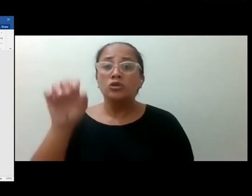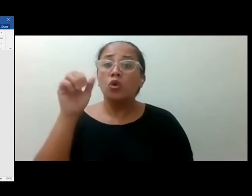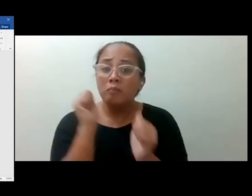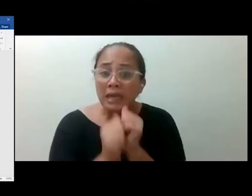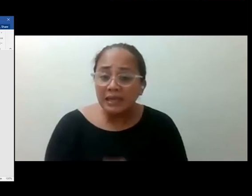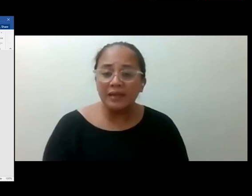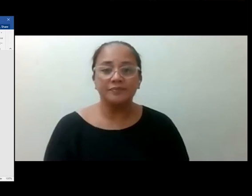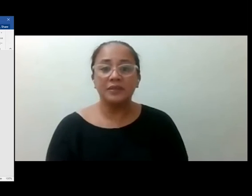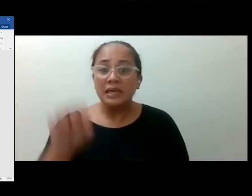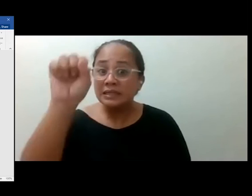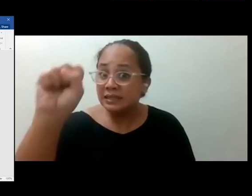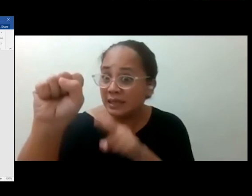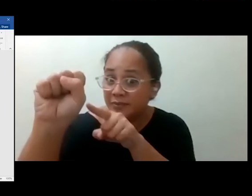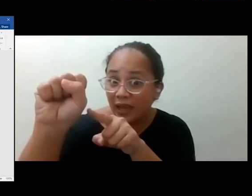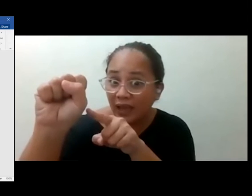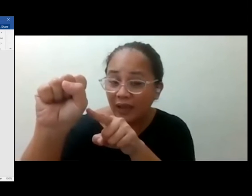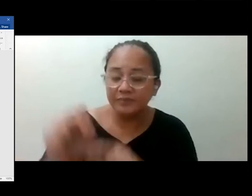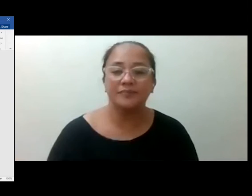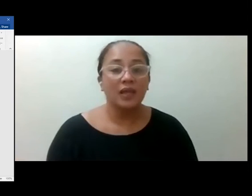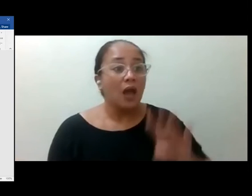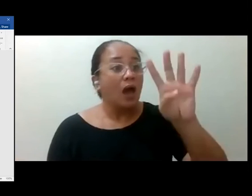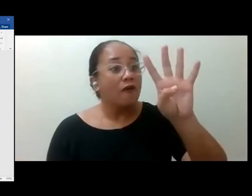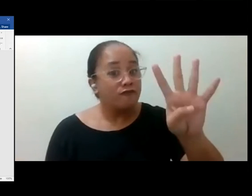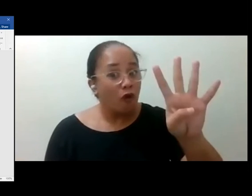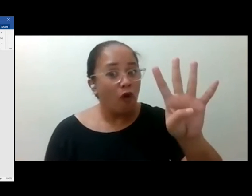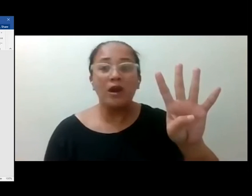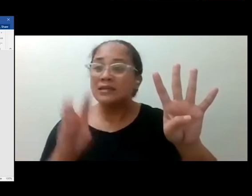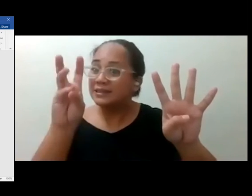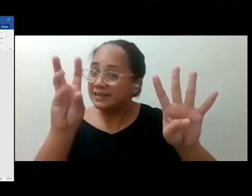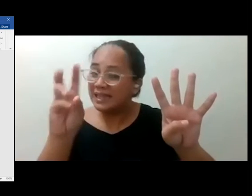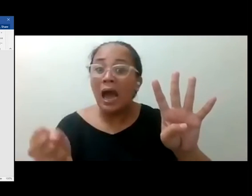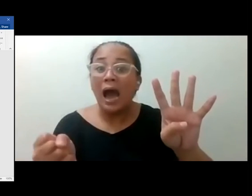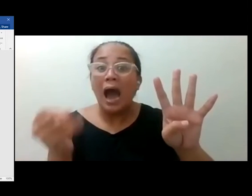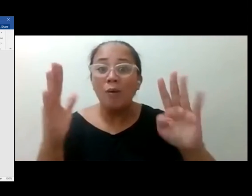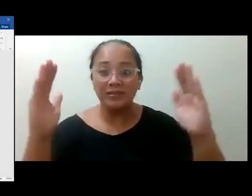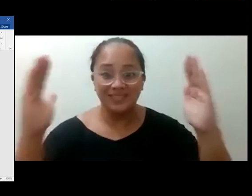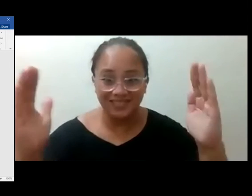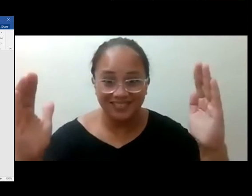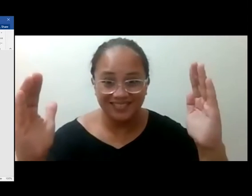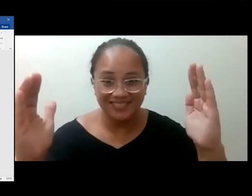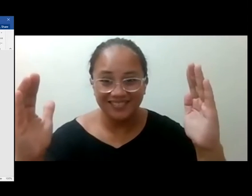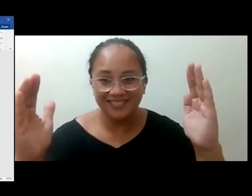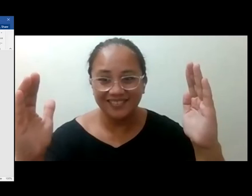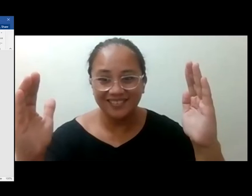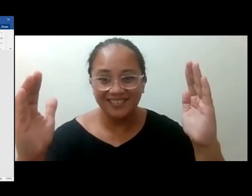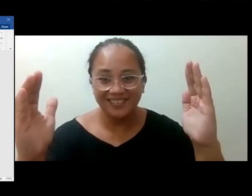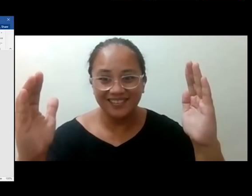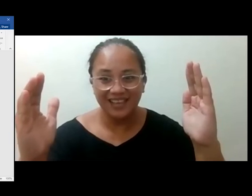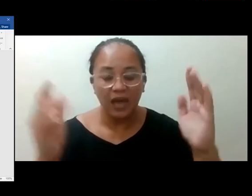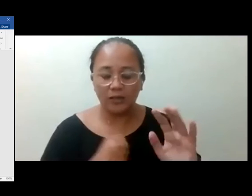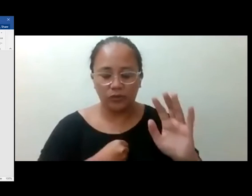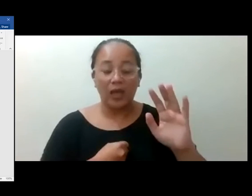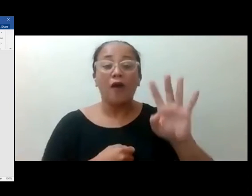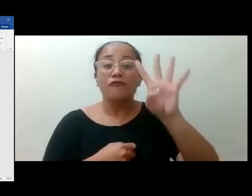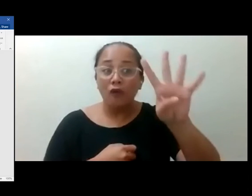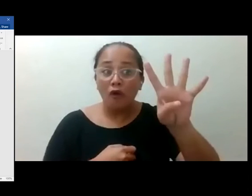sentence is 4, 16, how much? 4, 16 together, sorry, 4, 16